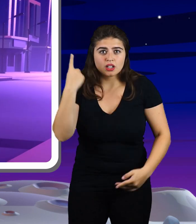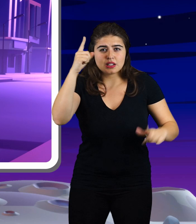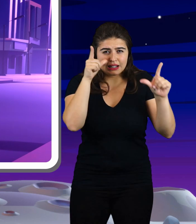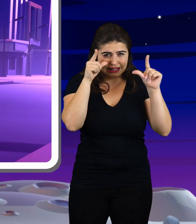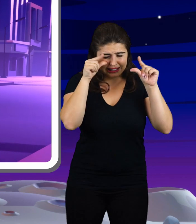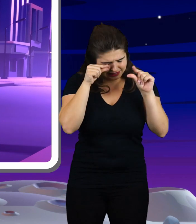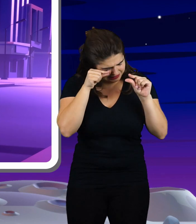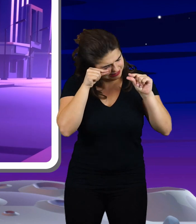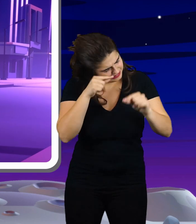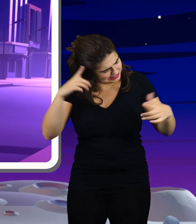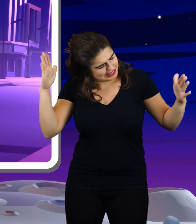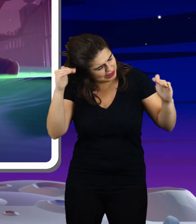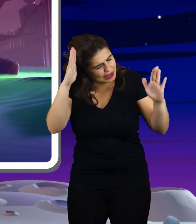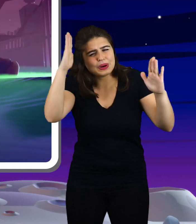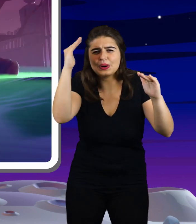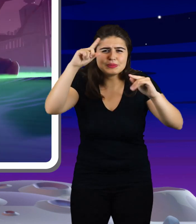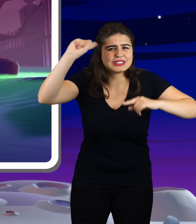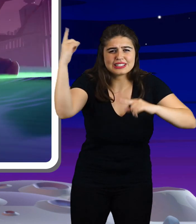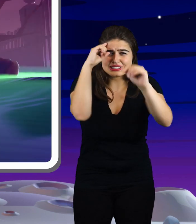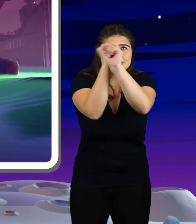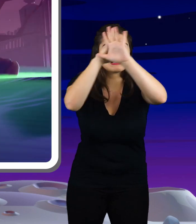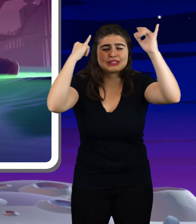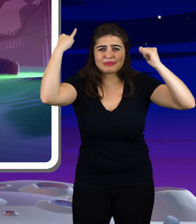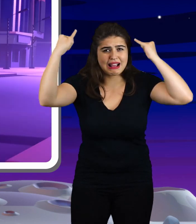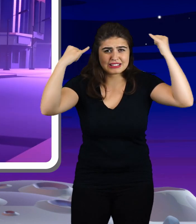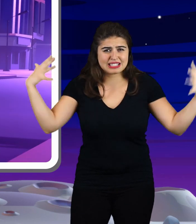eyes And hope that this is just imagination